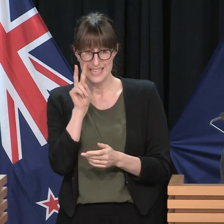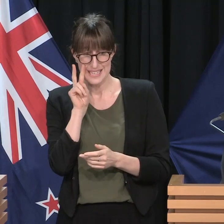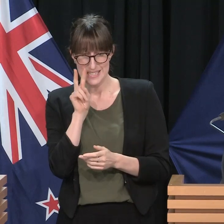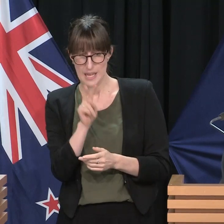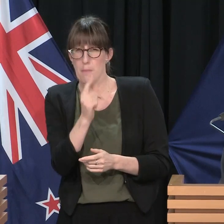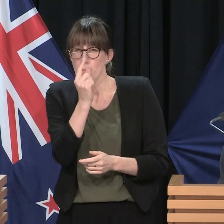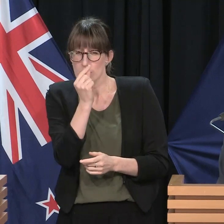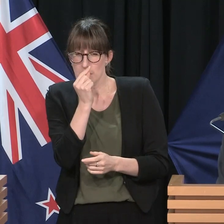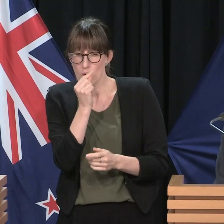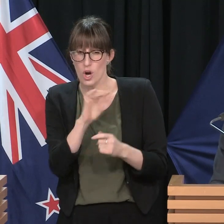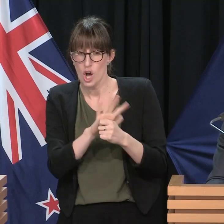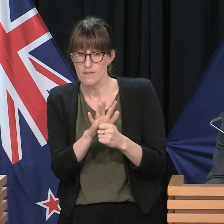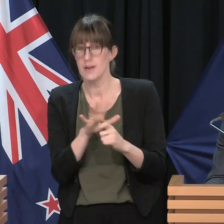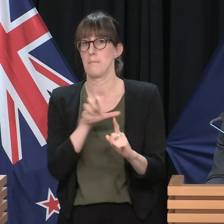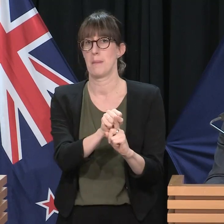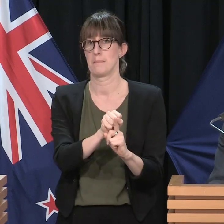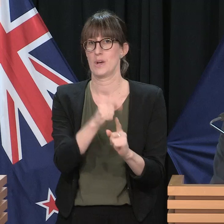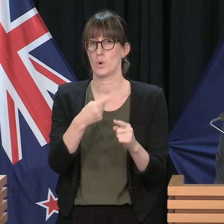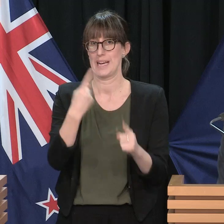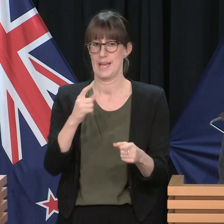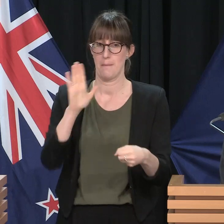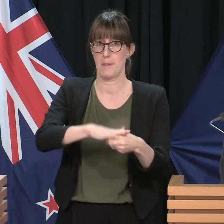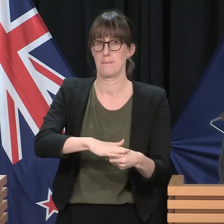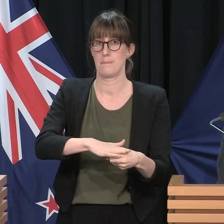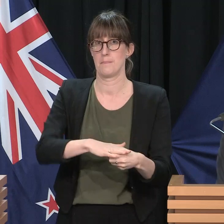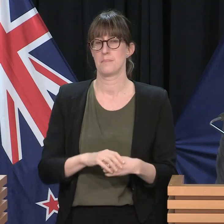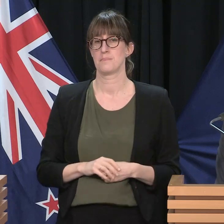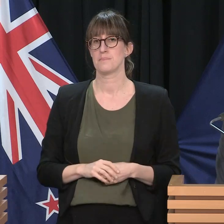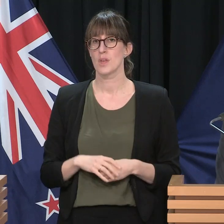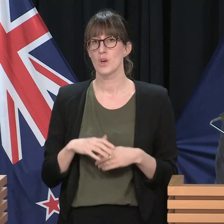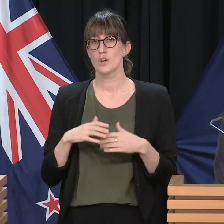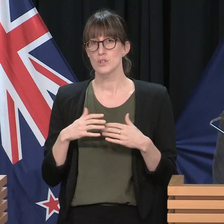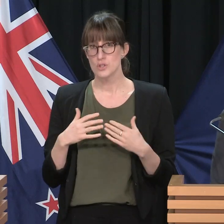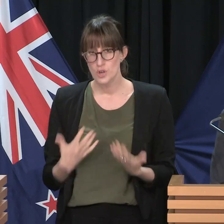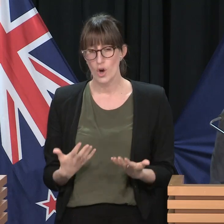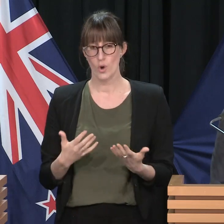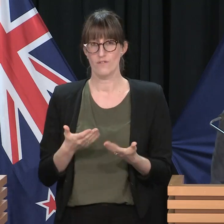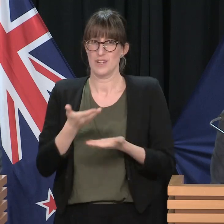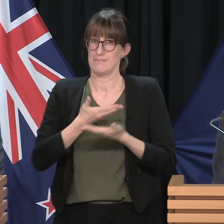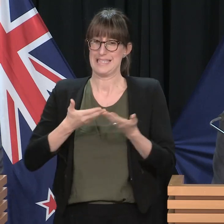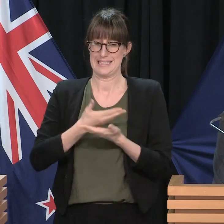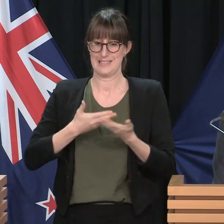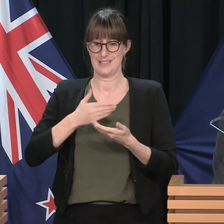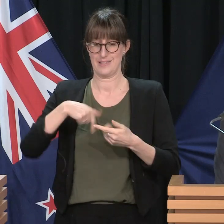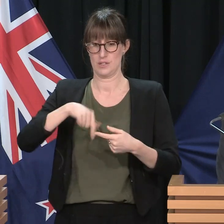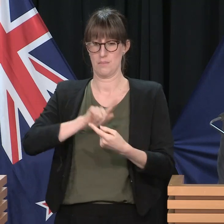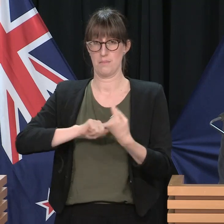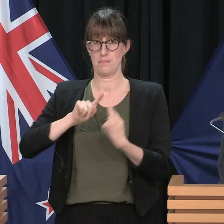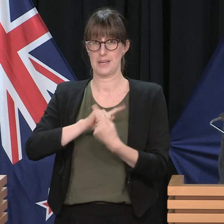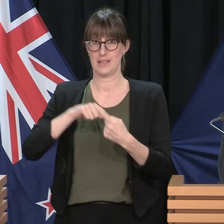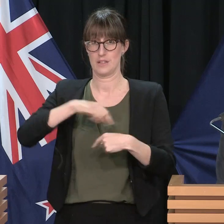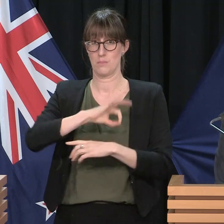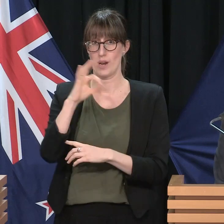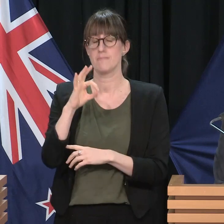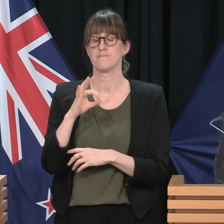COVID-19 in the community as quickly as possible. So following that discussion, there are three areas of action underway. First of